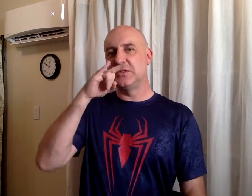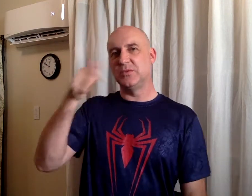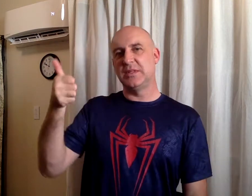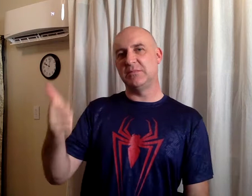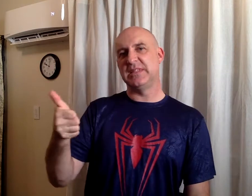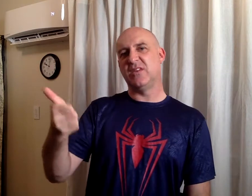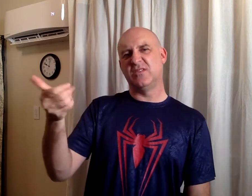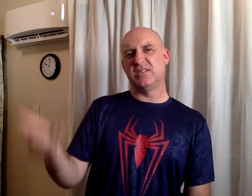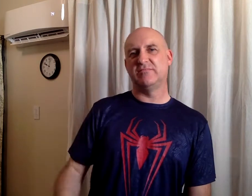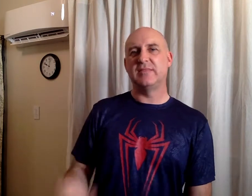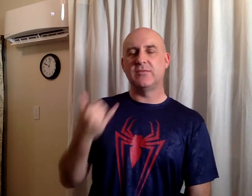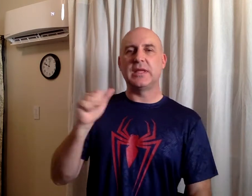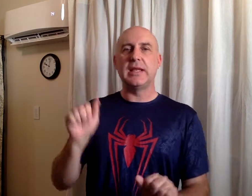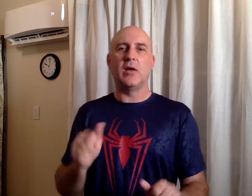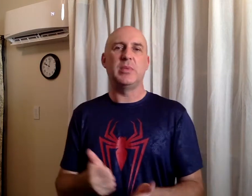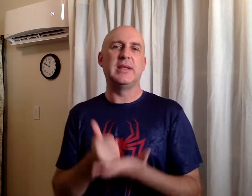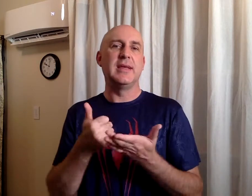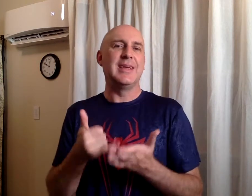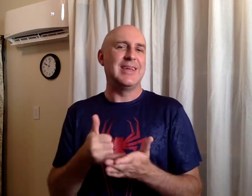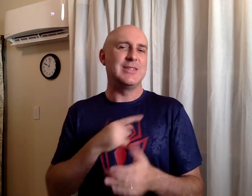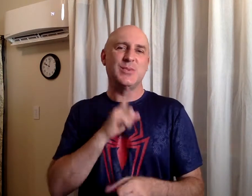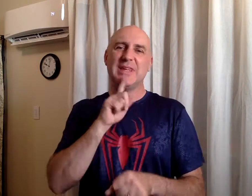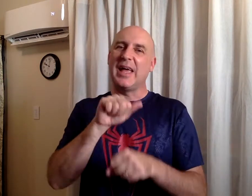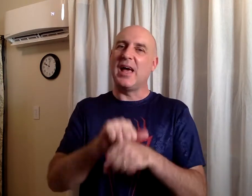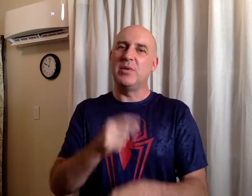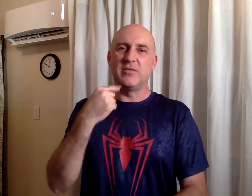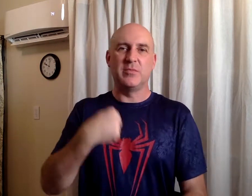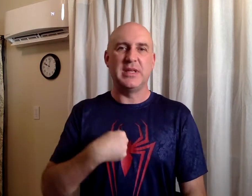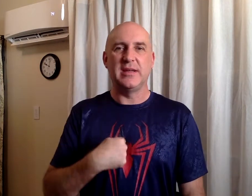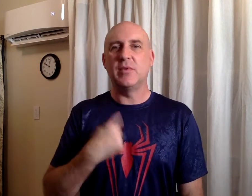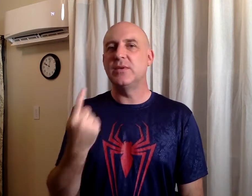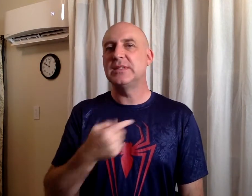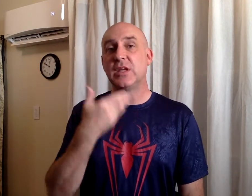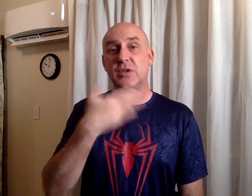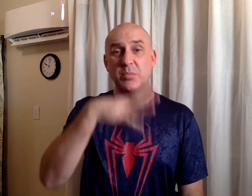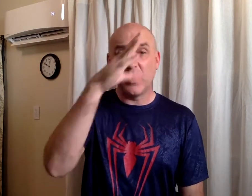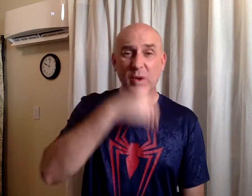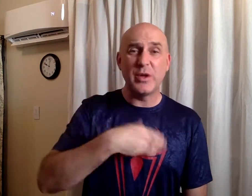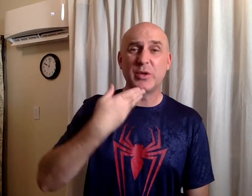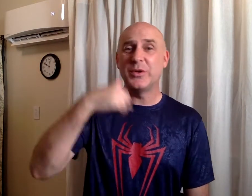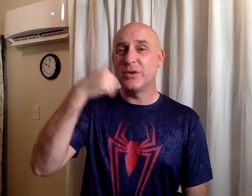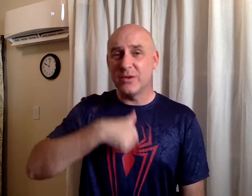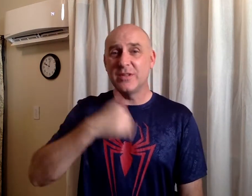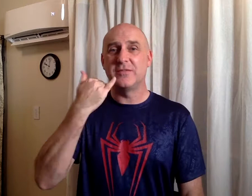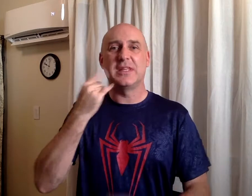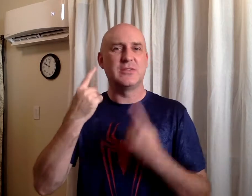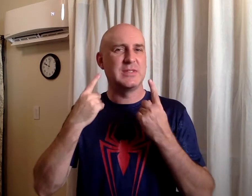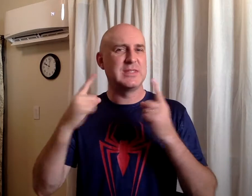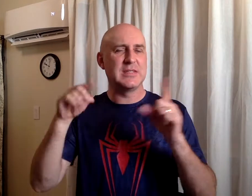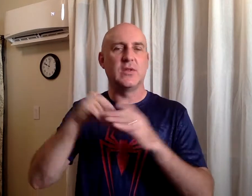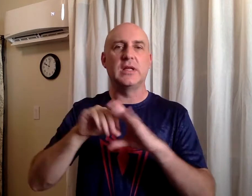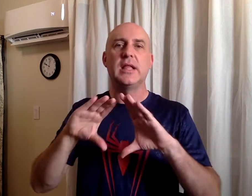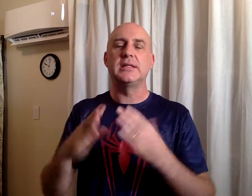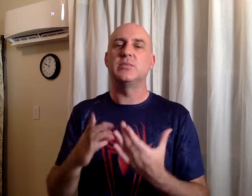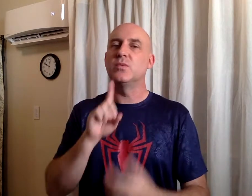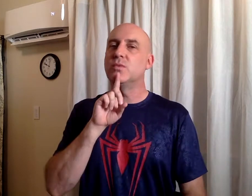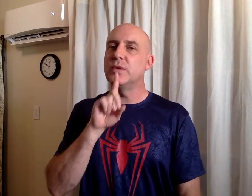children themselves, if we can help it. It's really a habit for me. I'm always saying good boy or good girl if kids are successful in class, but really